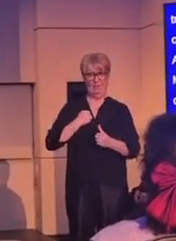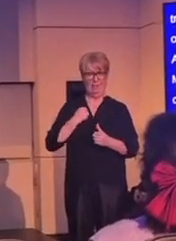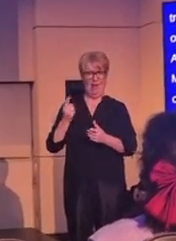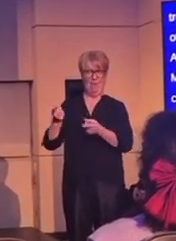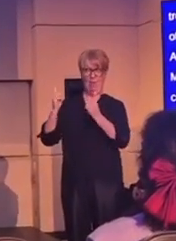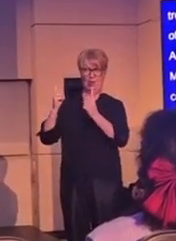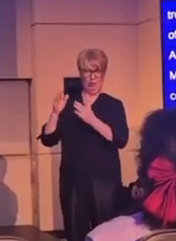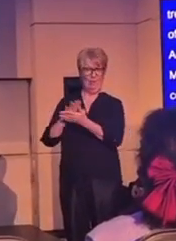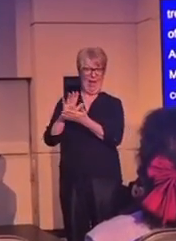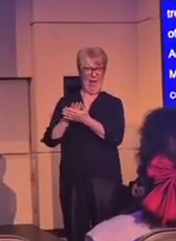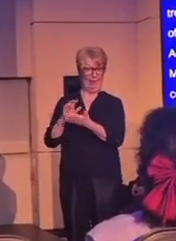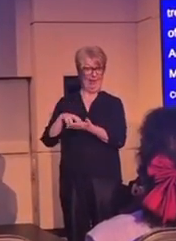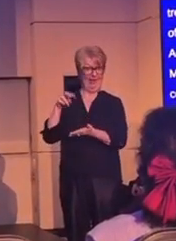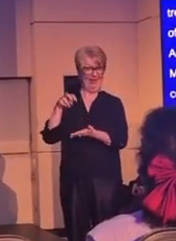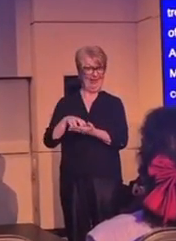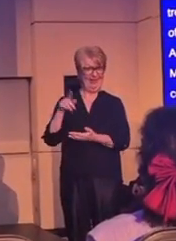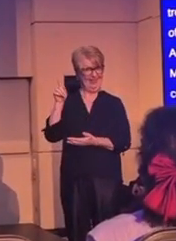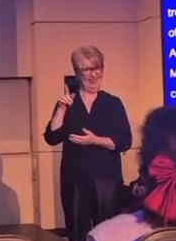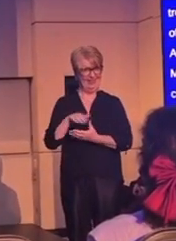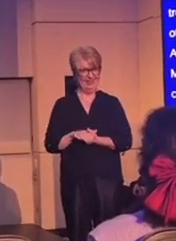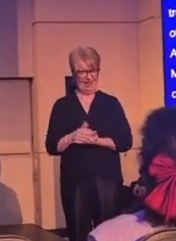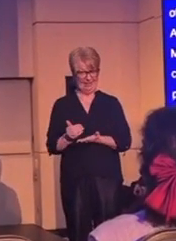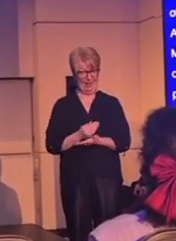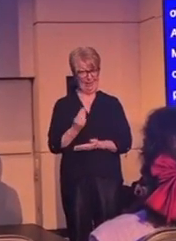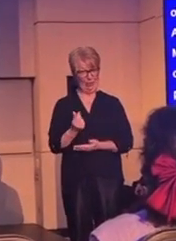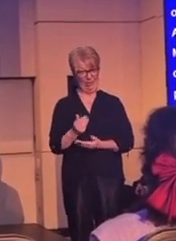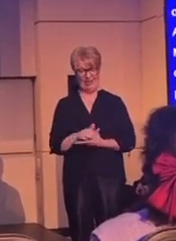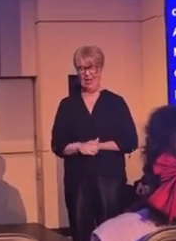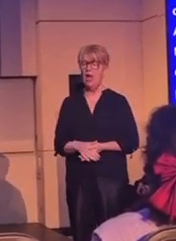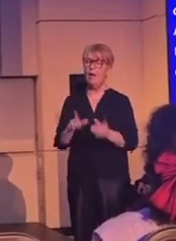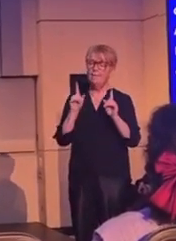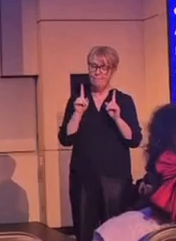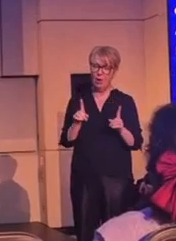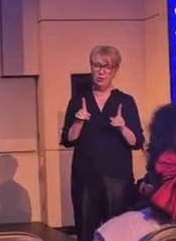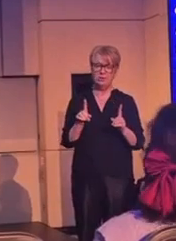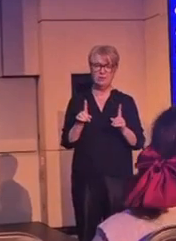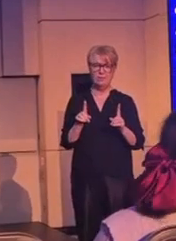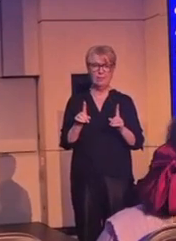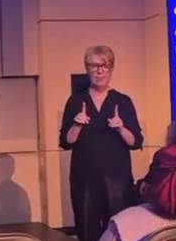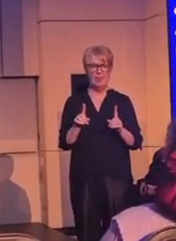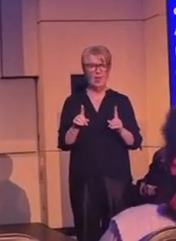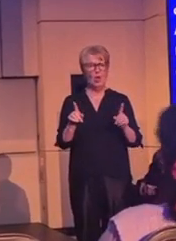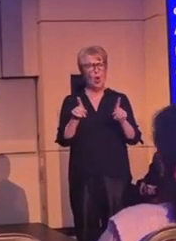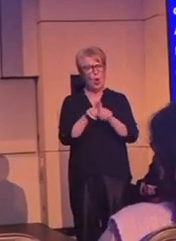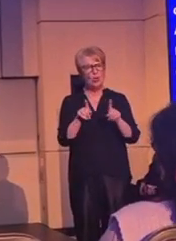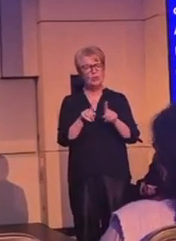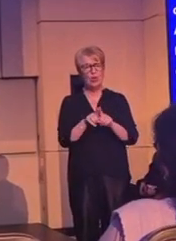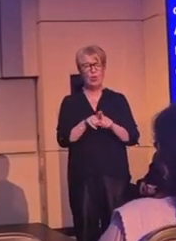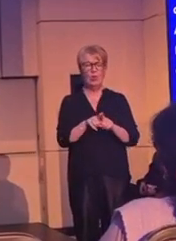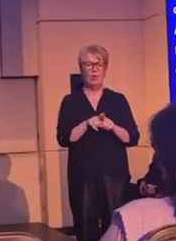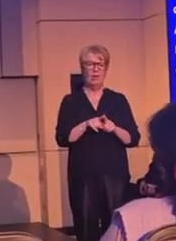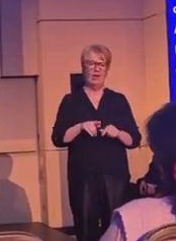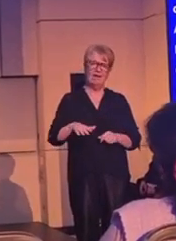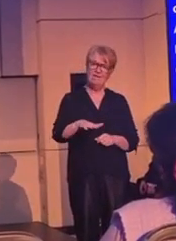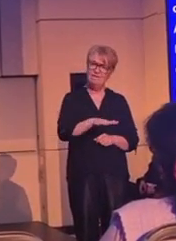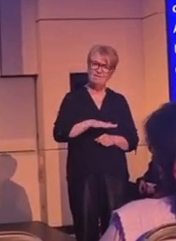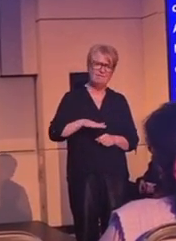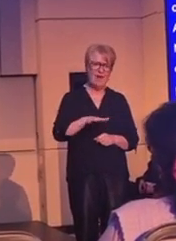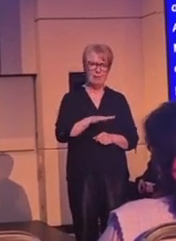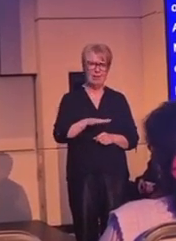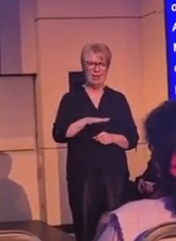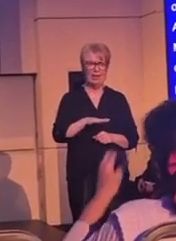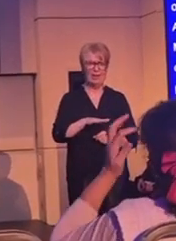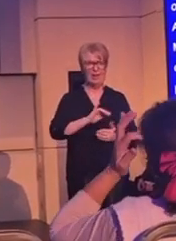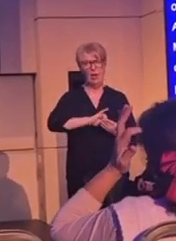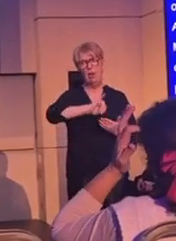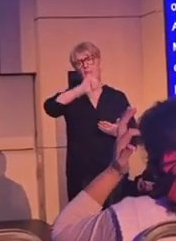with that, we are also in a position that we save the disruption to the family and the child to be travelling